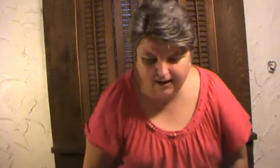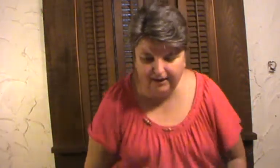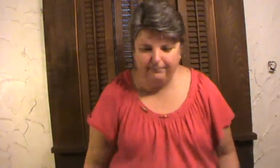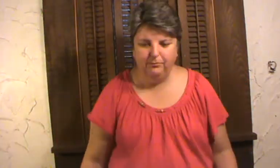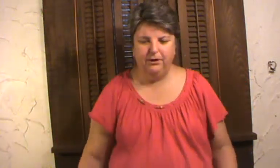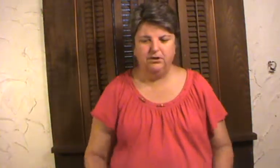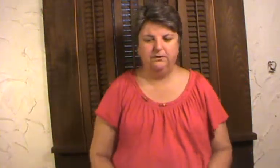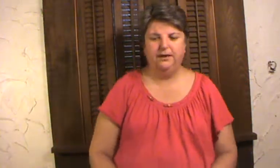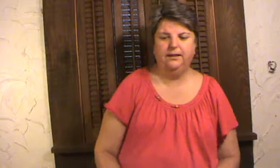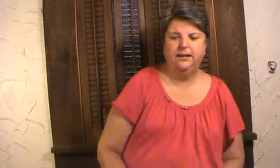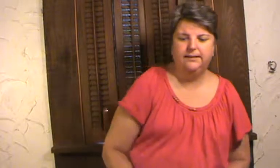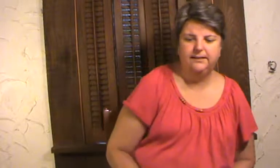We are doing